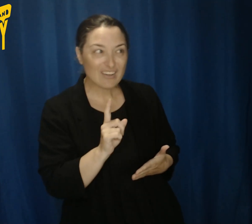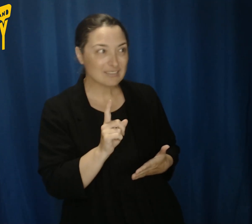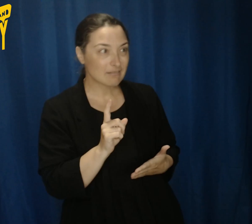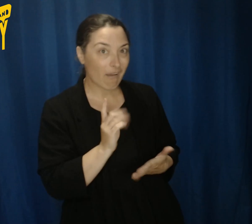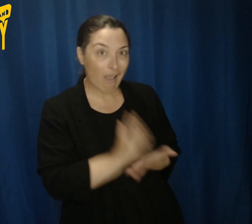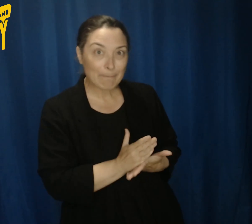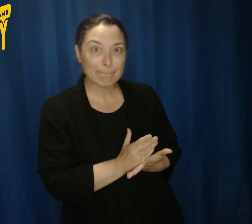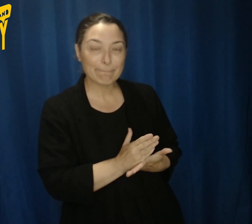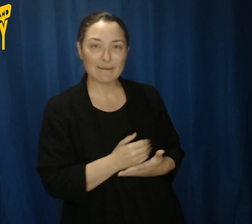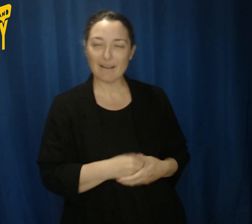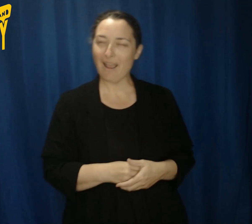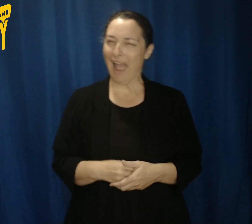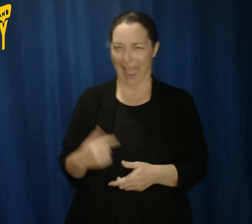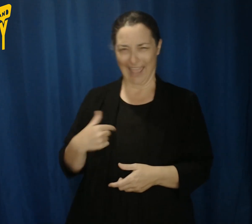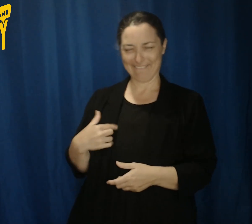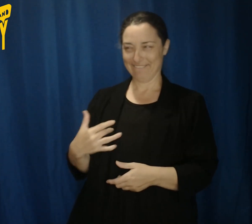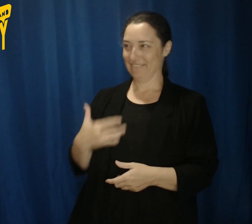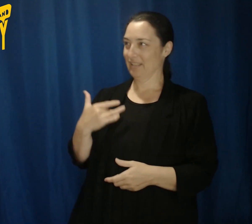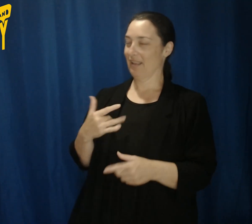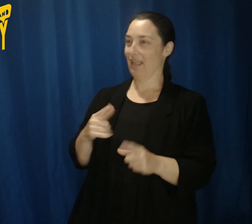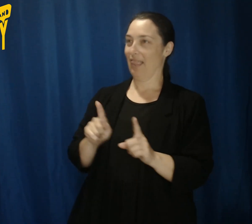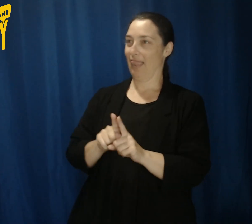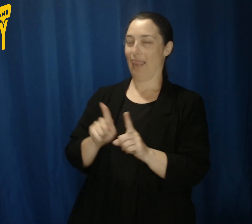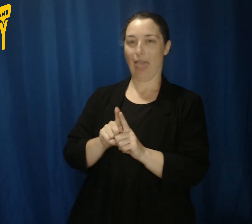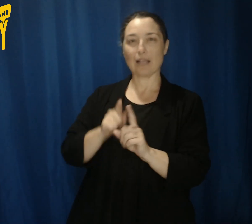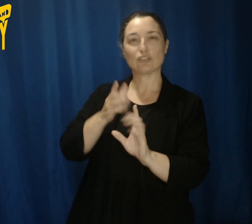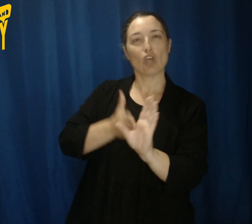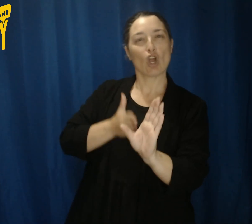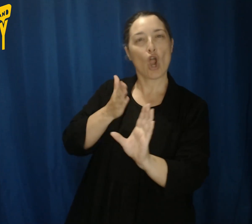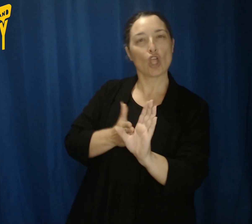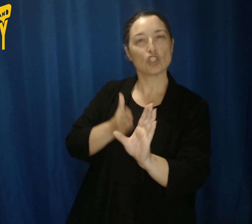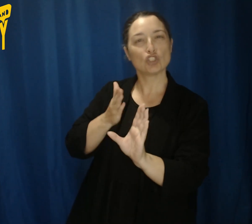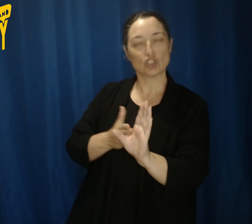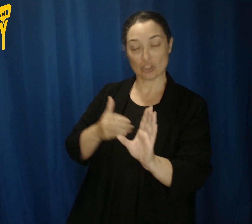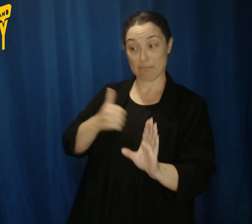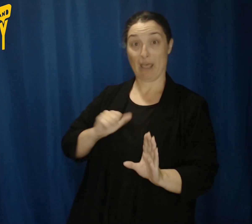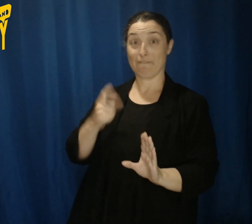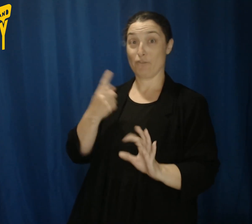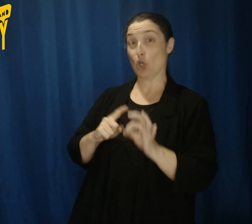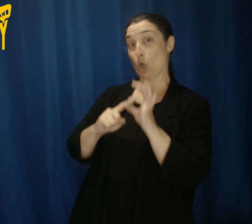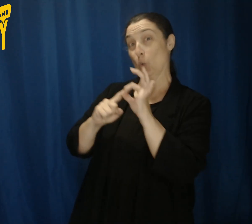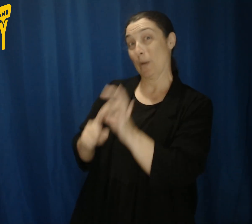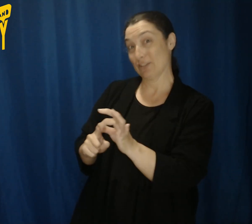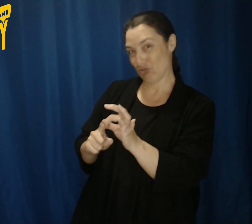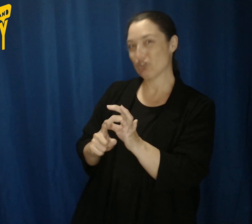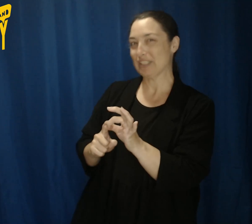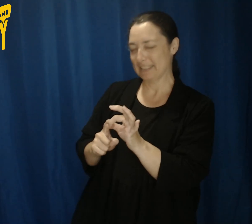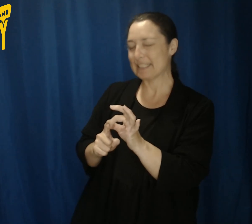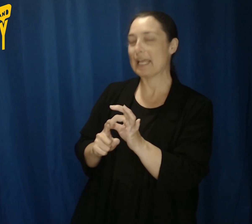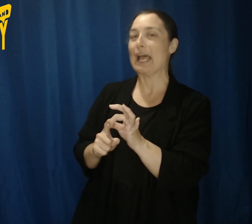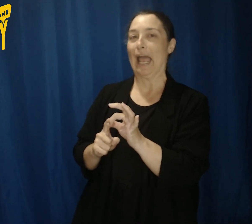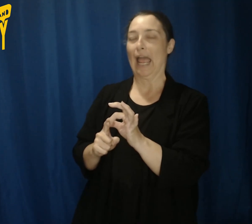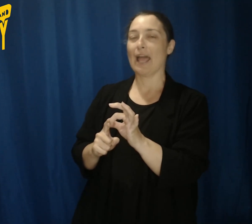I feel like a psychologist because my first questions are going all the way back to your